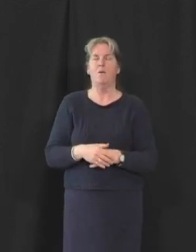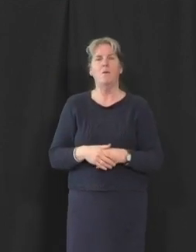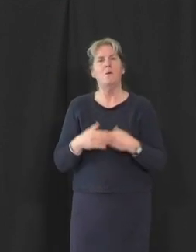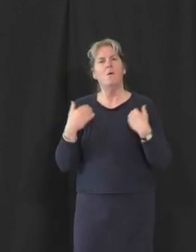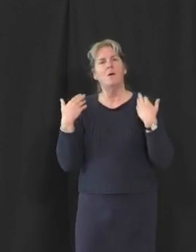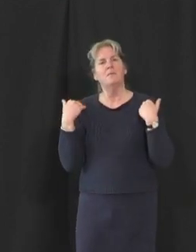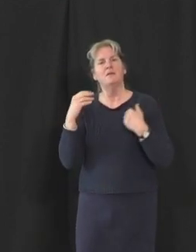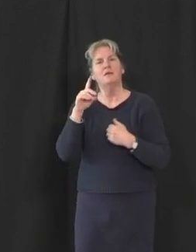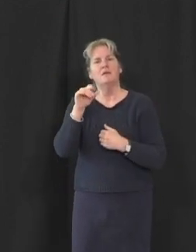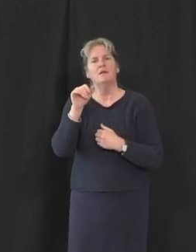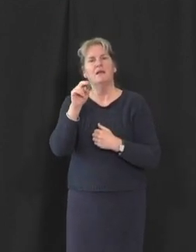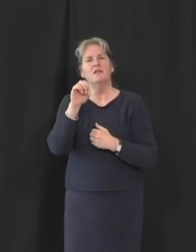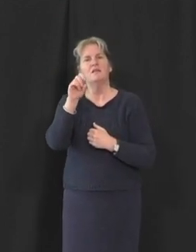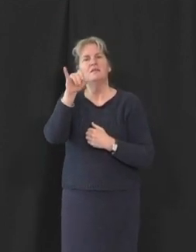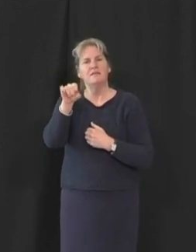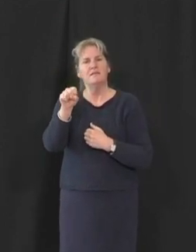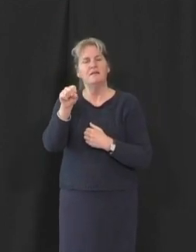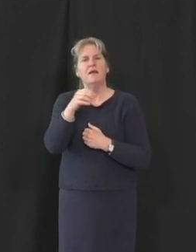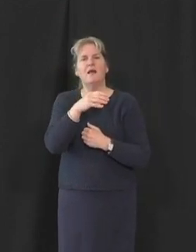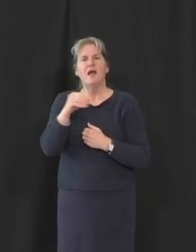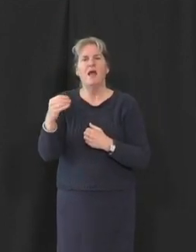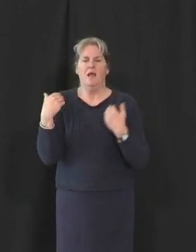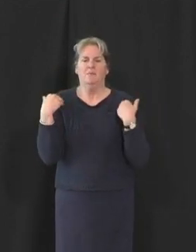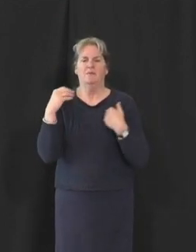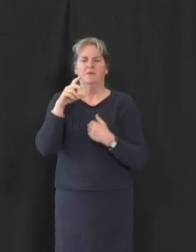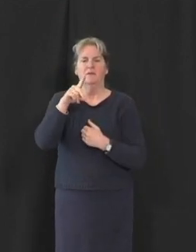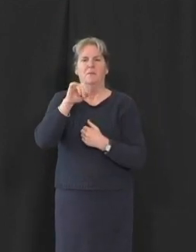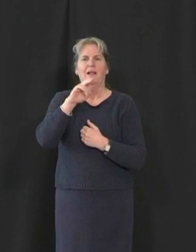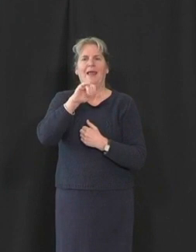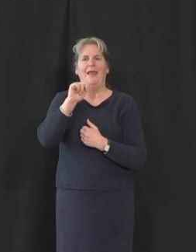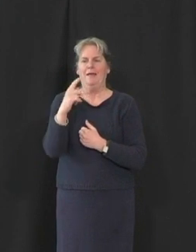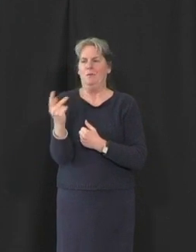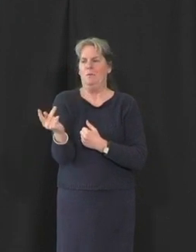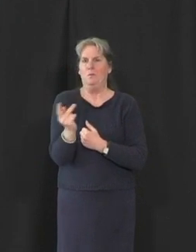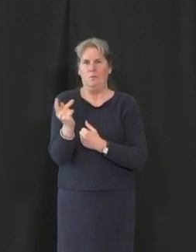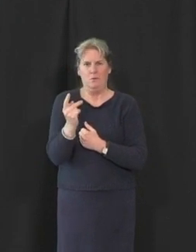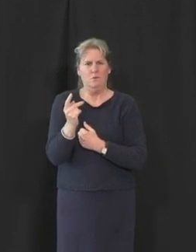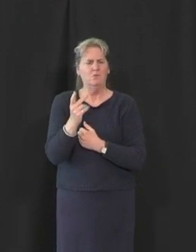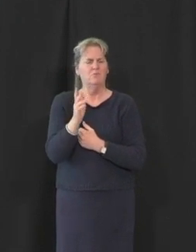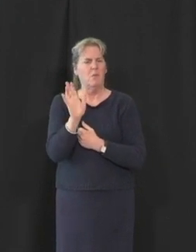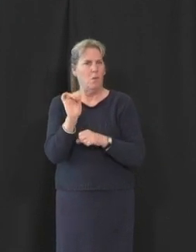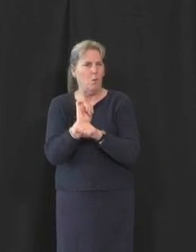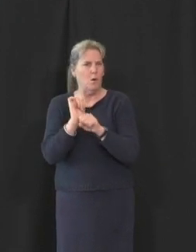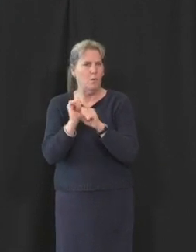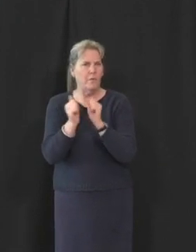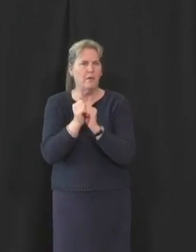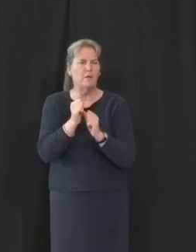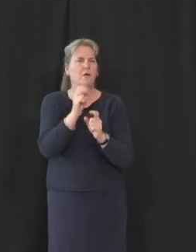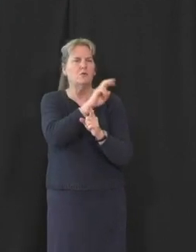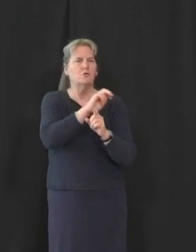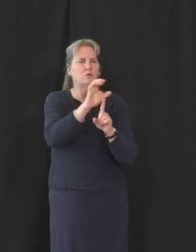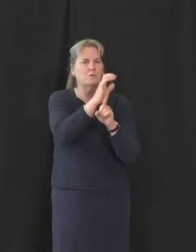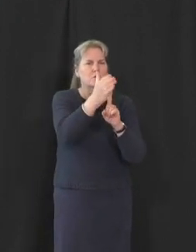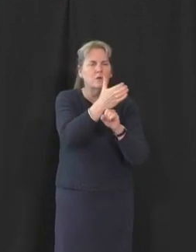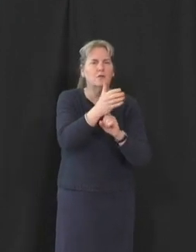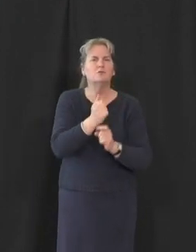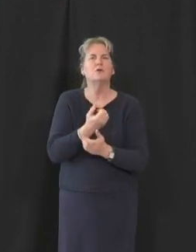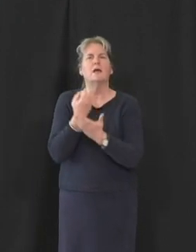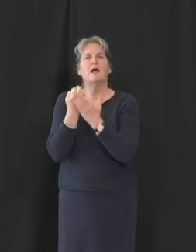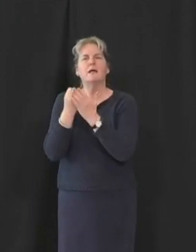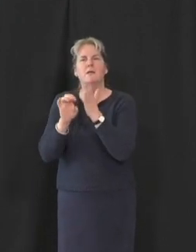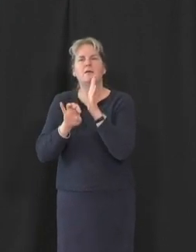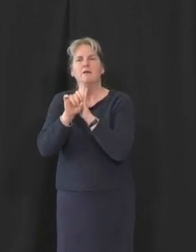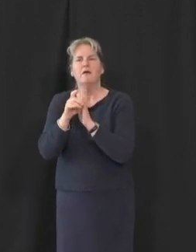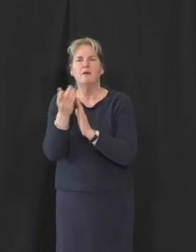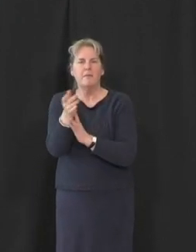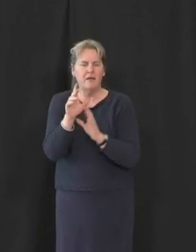Dendies and Minister Pillay and the teams at Tourism and Culture, Economic